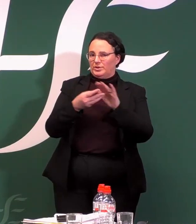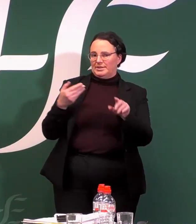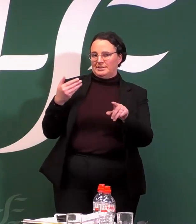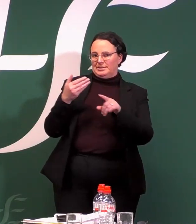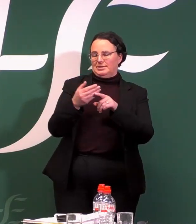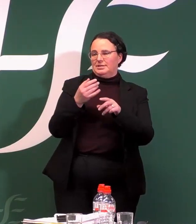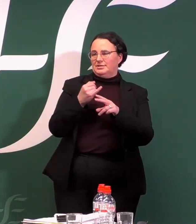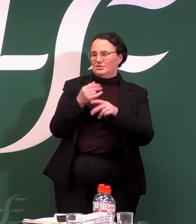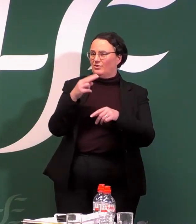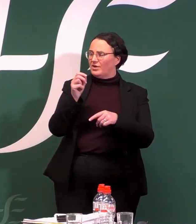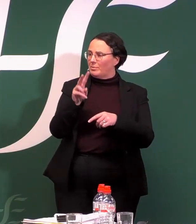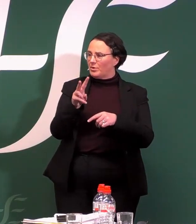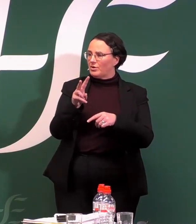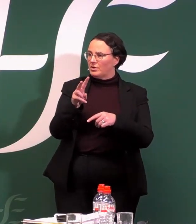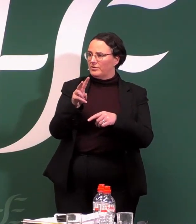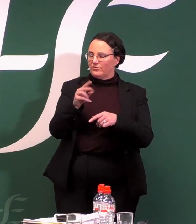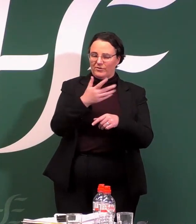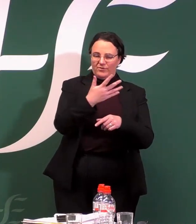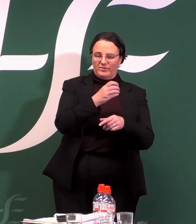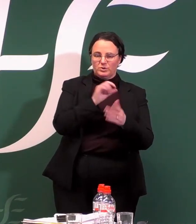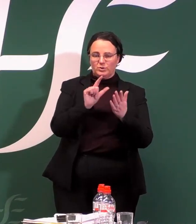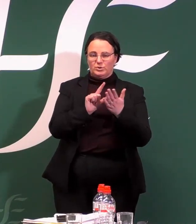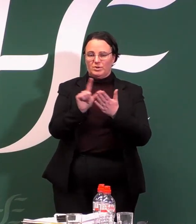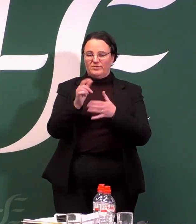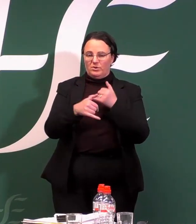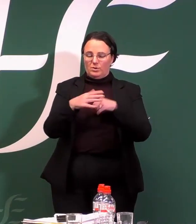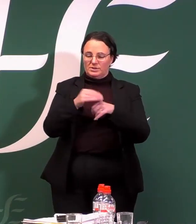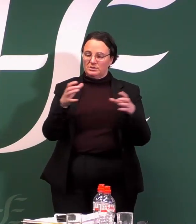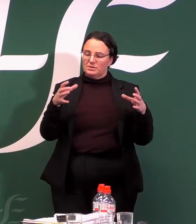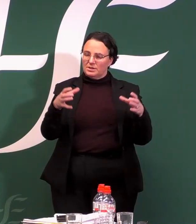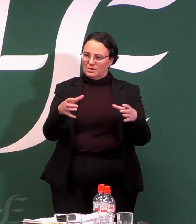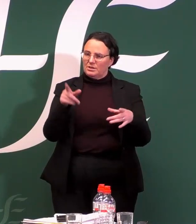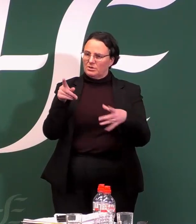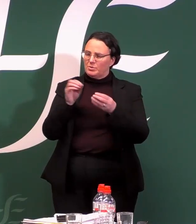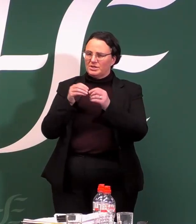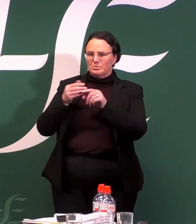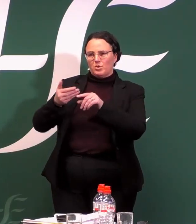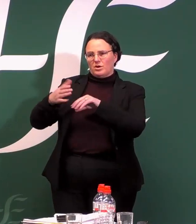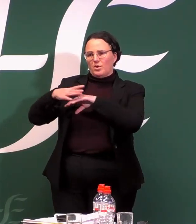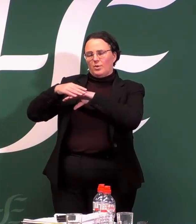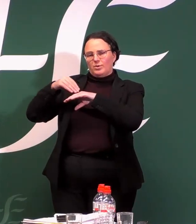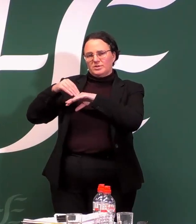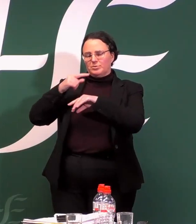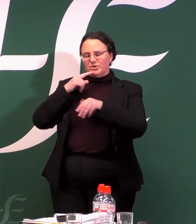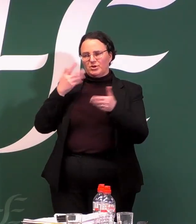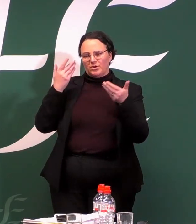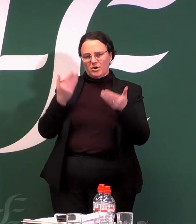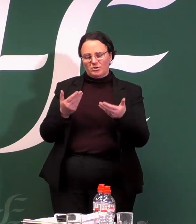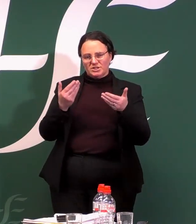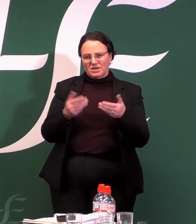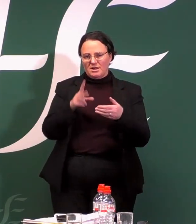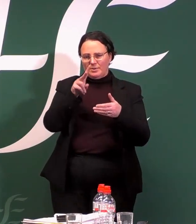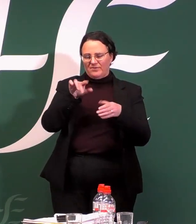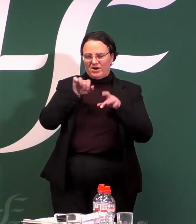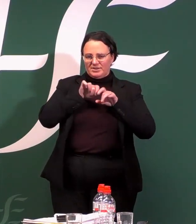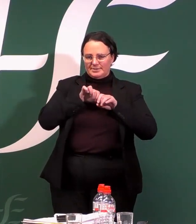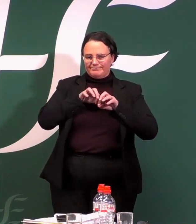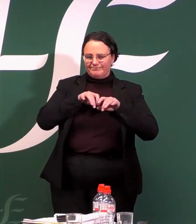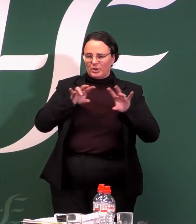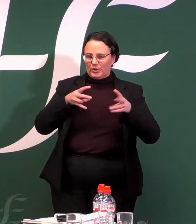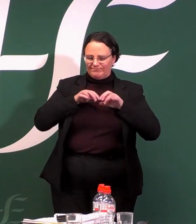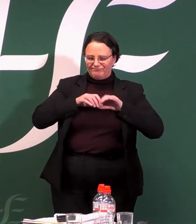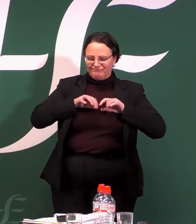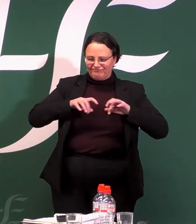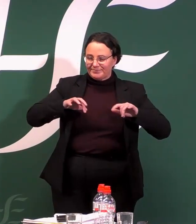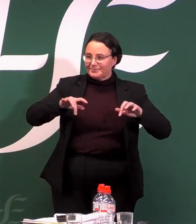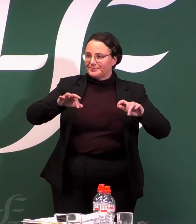November. The point you're making is somewhat historical. The current point is that the virus is circulating quite rapidly